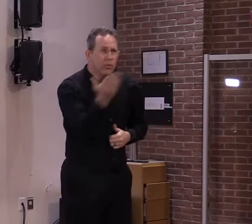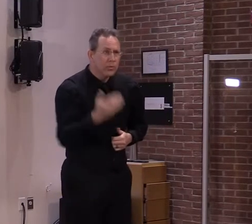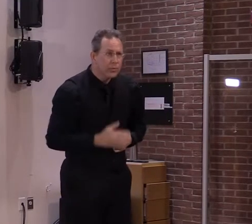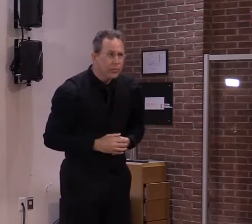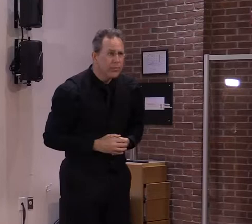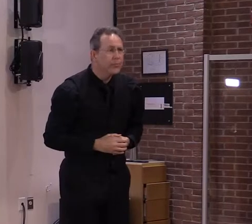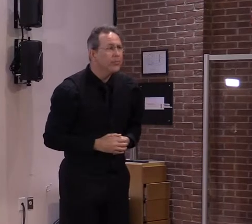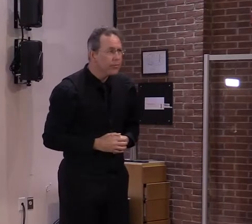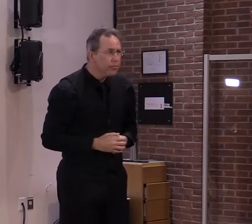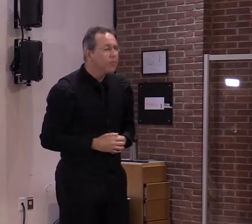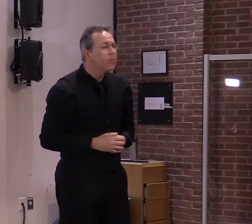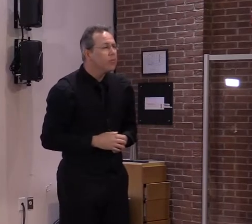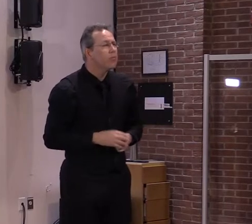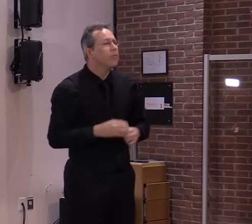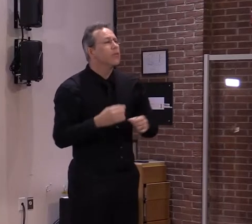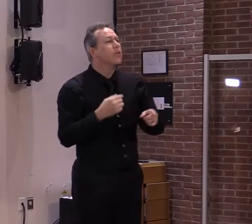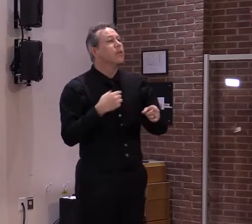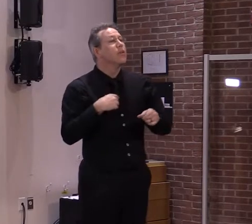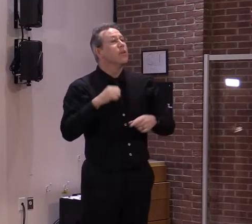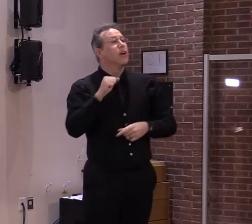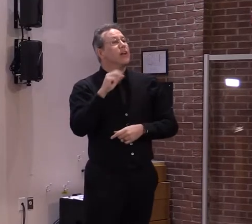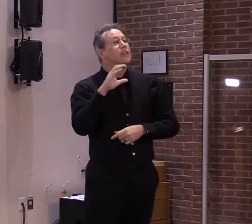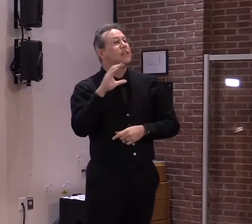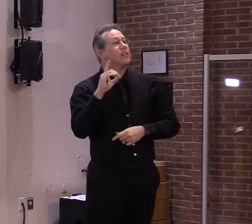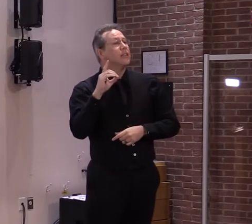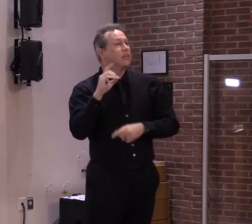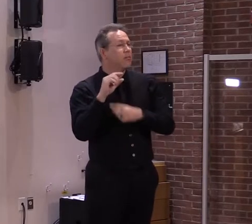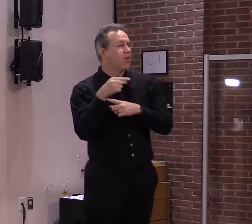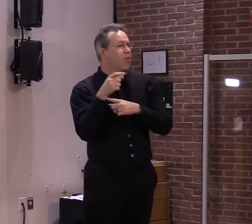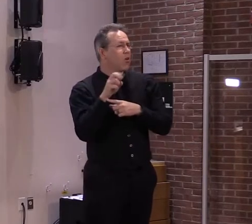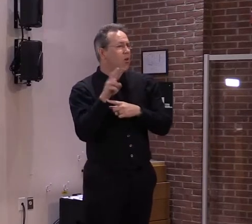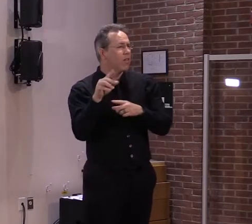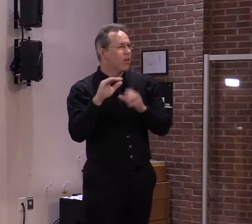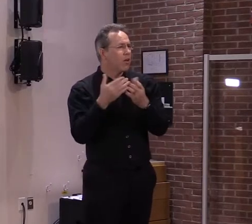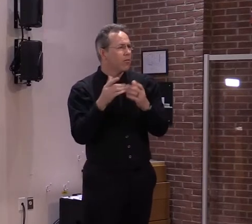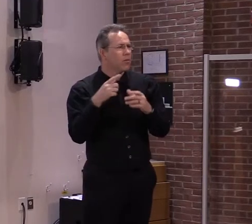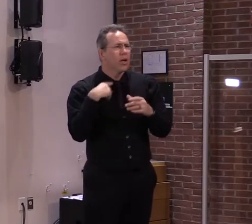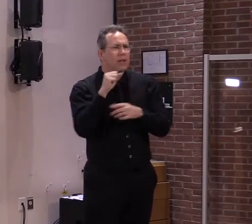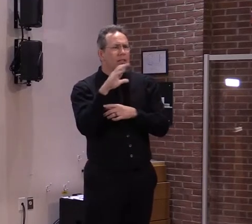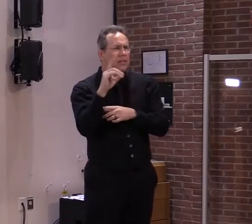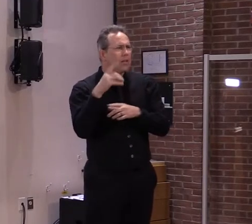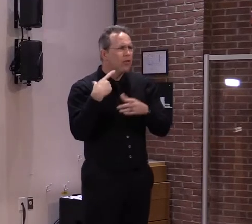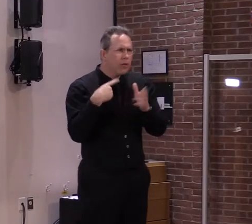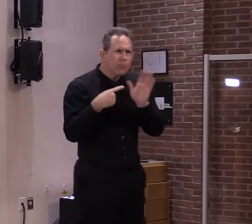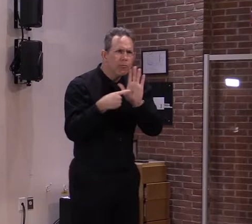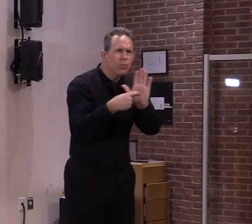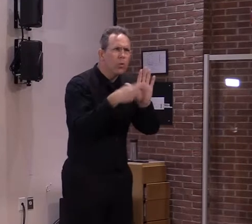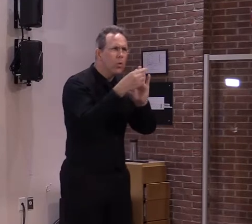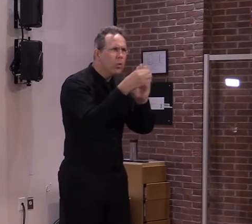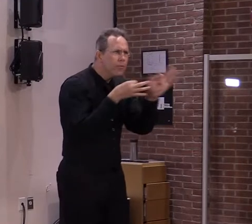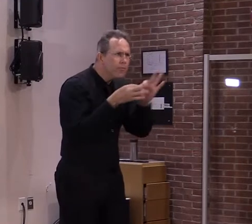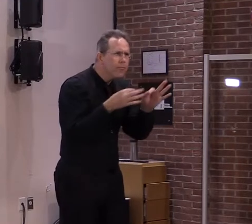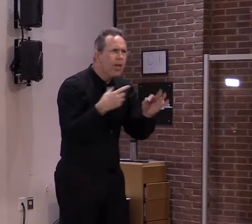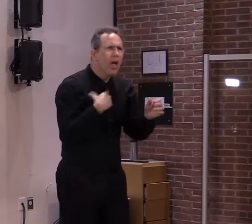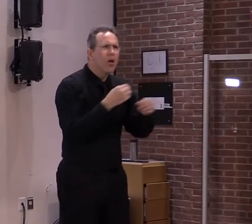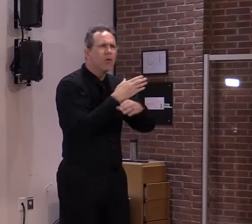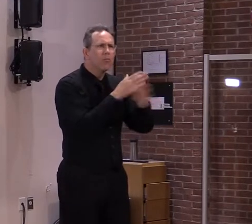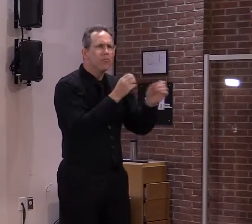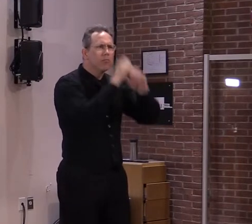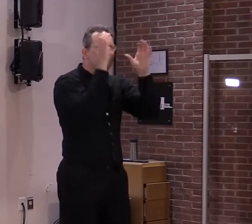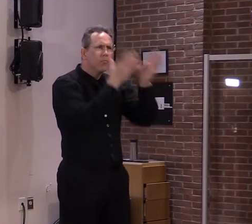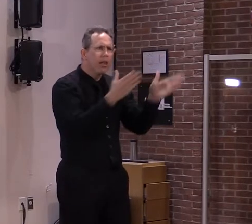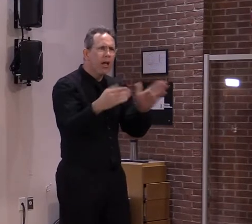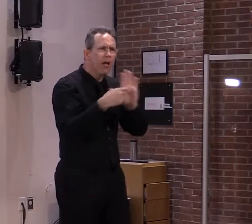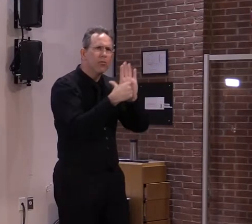as possible at every turn and remain in close contact with our state's business community. We have heard you talk about